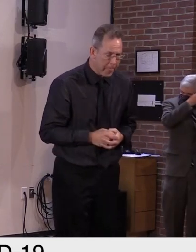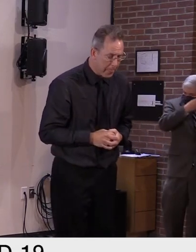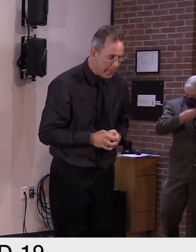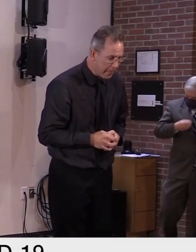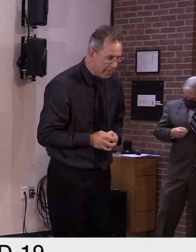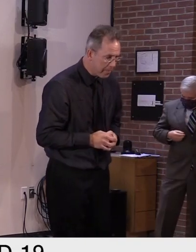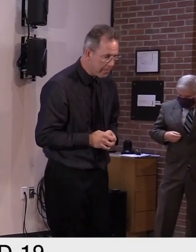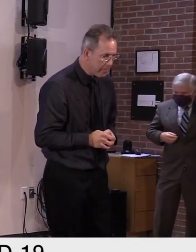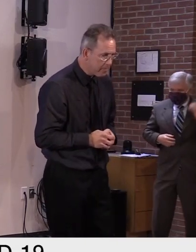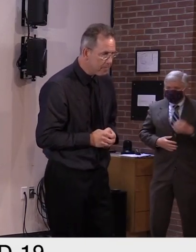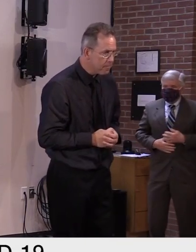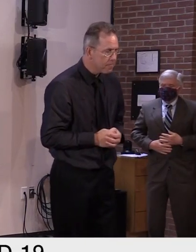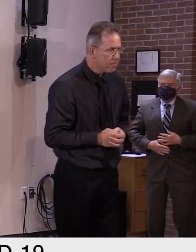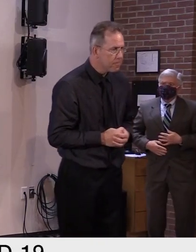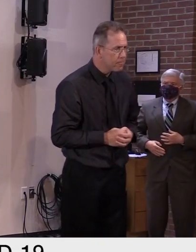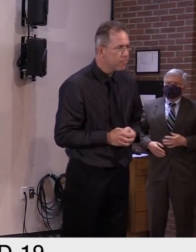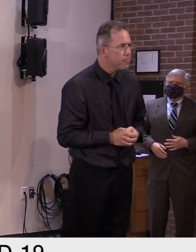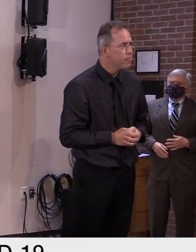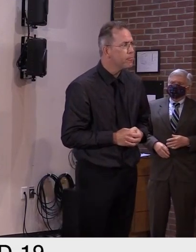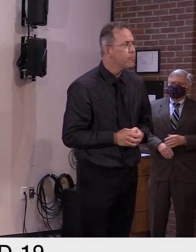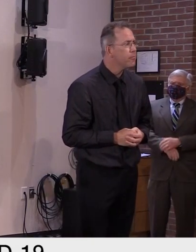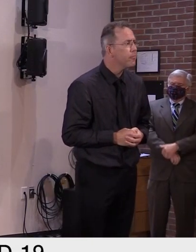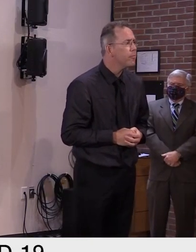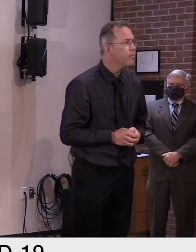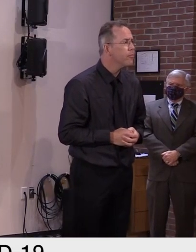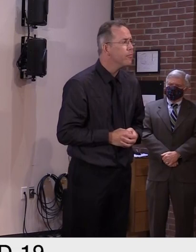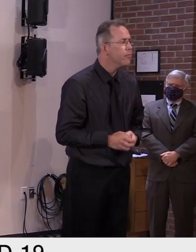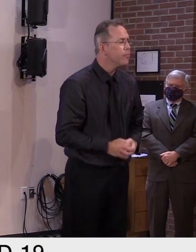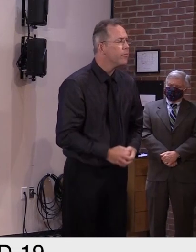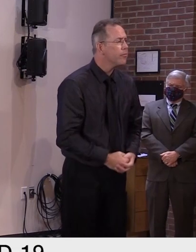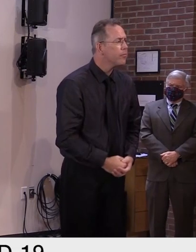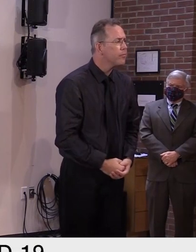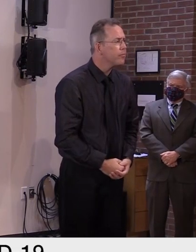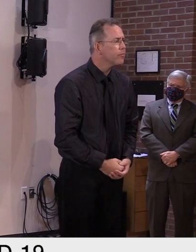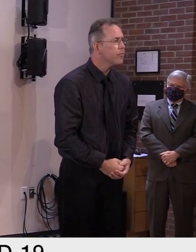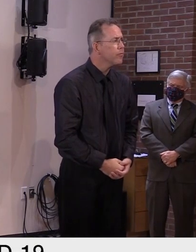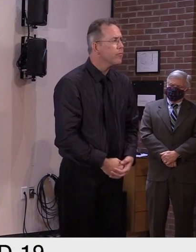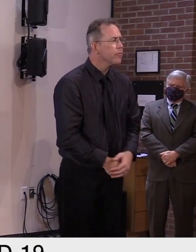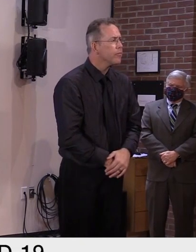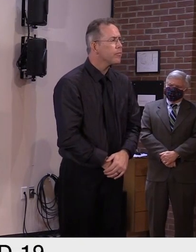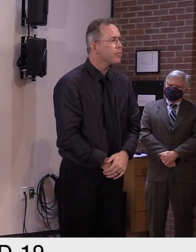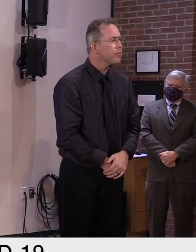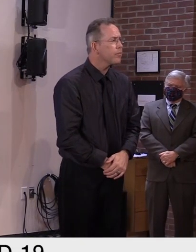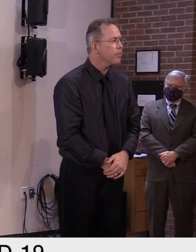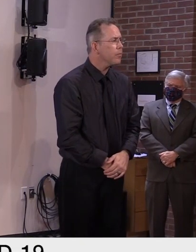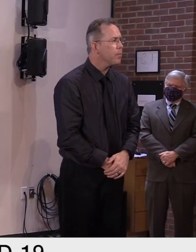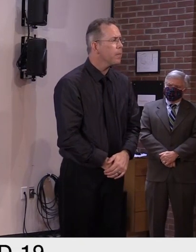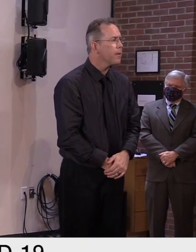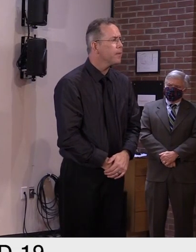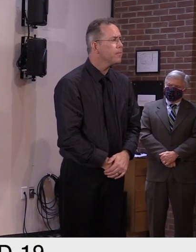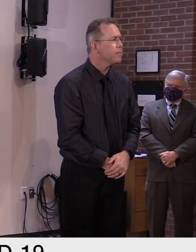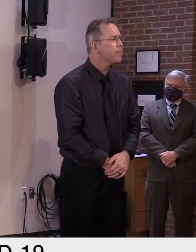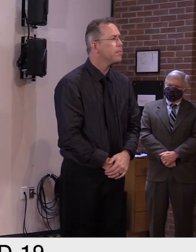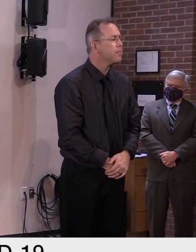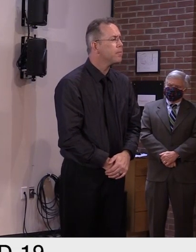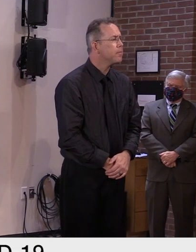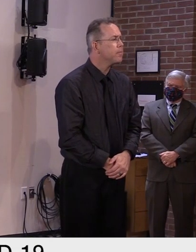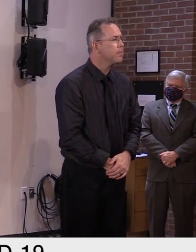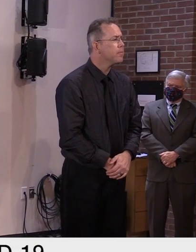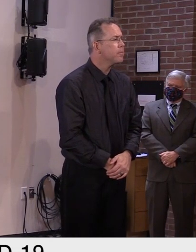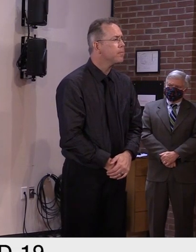Hi, this is actually just a follow-up based on the last question. You mentioned, I think, the elementary school connected to the Montpelier outbreak